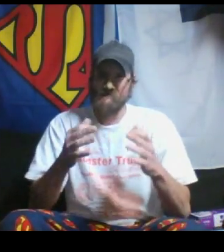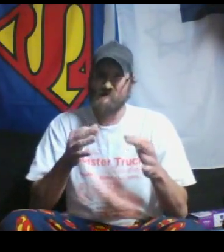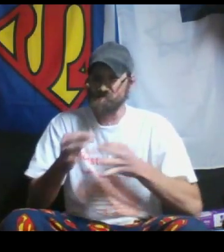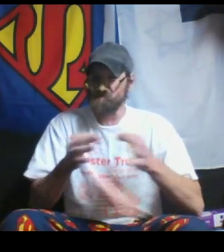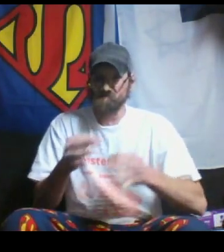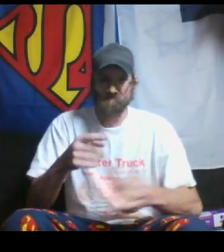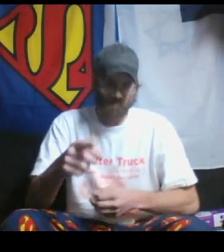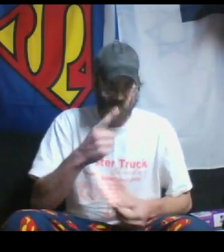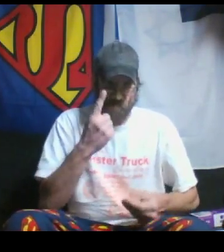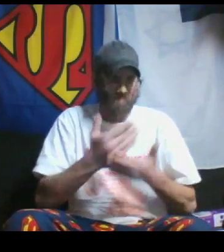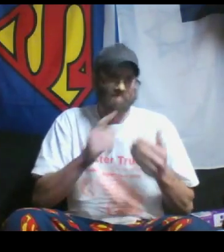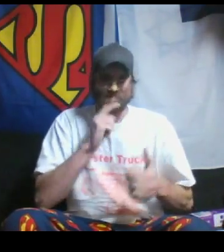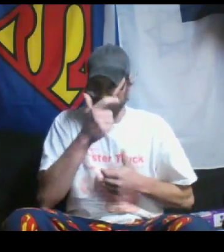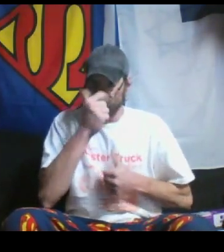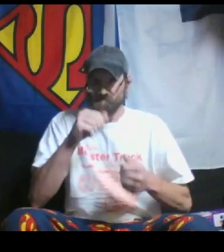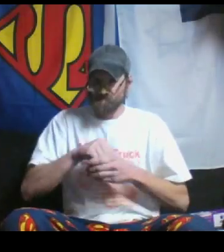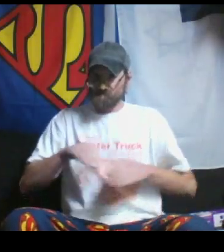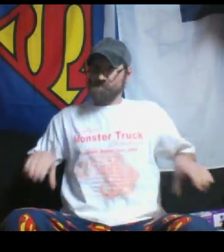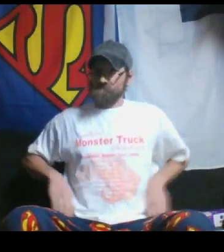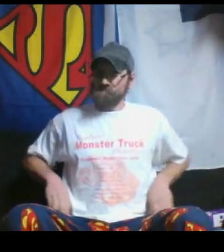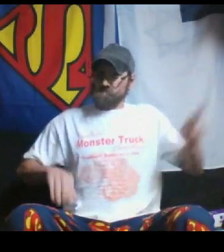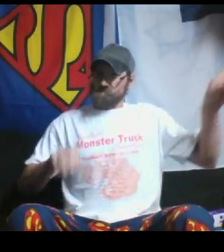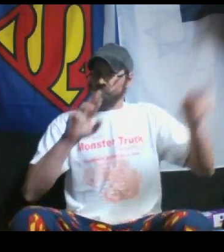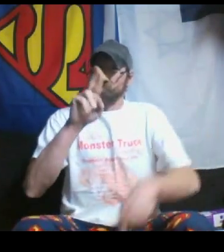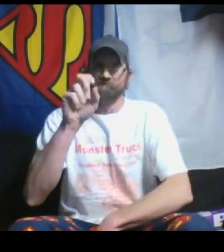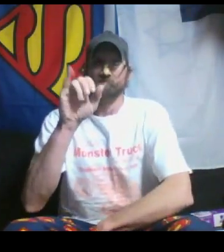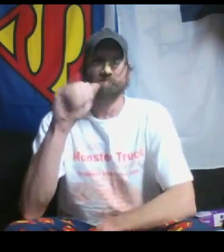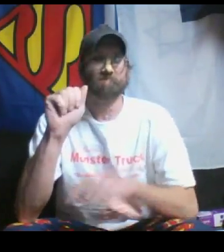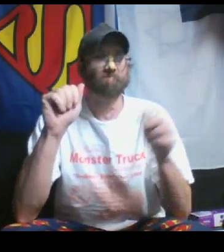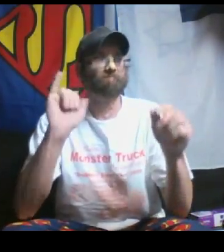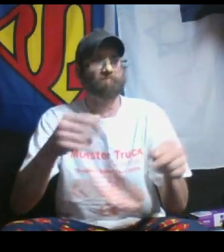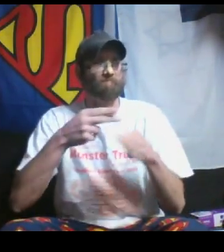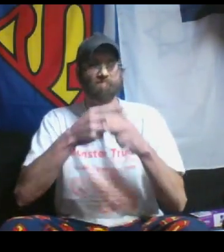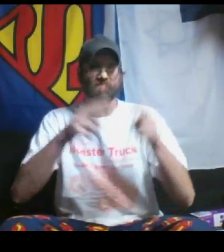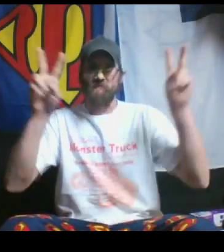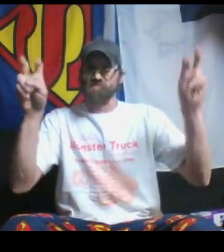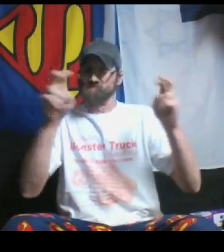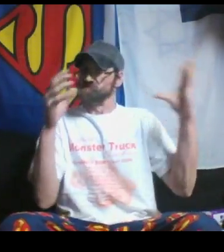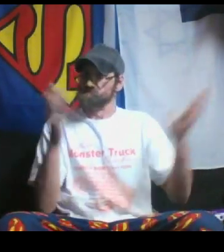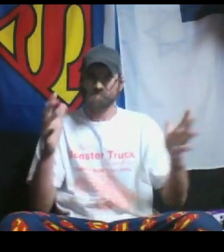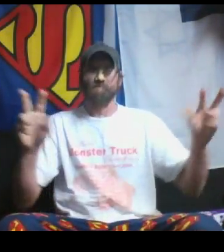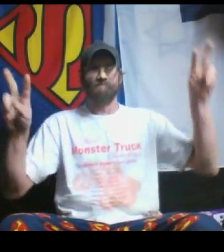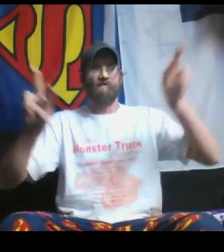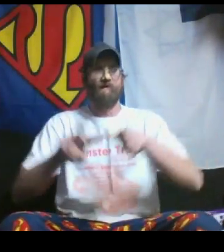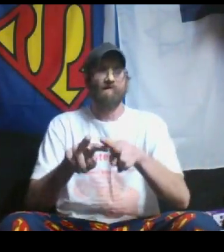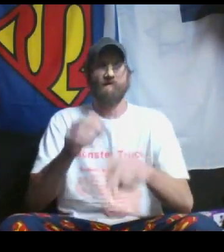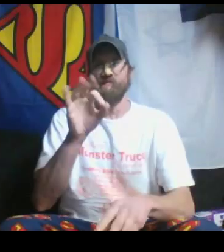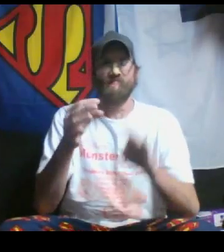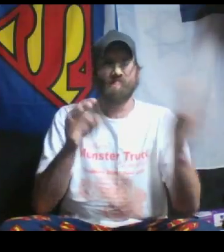two identical experiences where one person pays more, and the fact is that person actually enjoys it the most. Why? It's a phenomenon